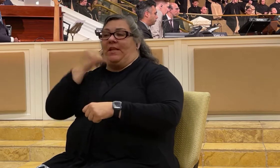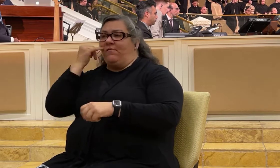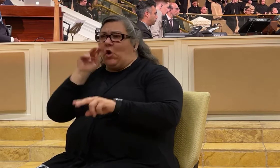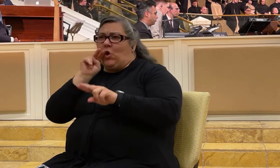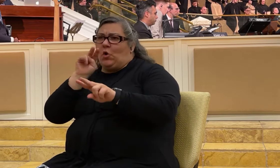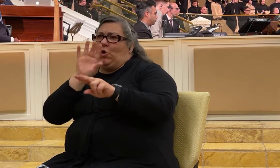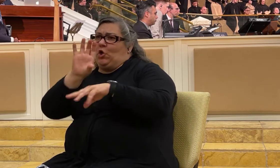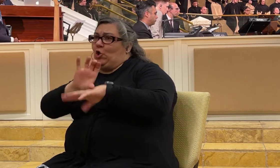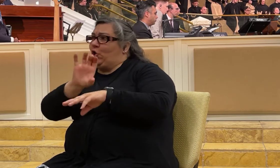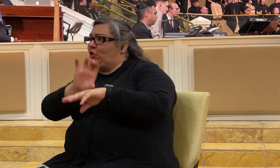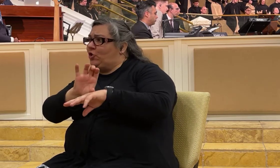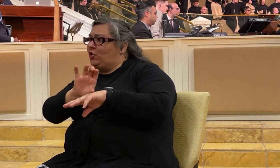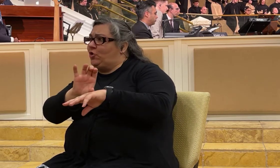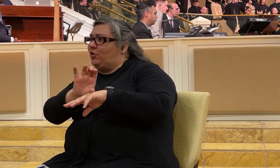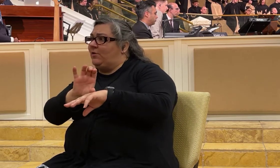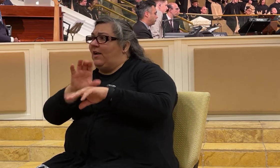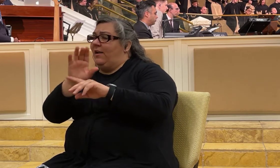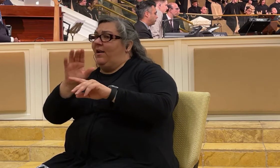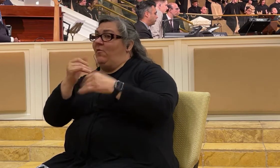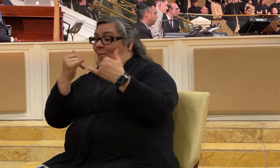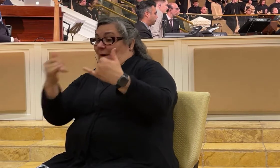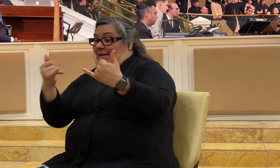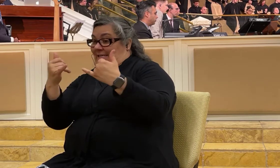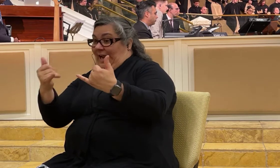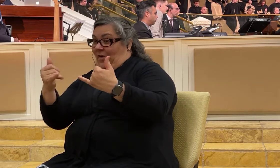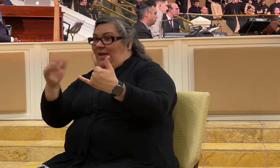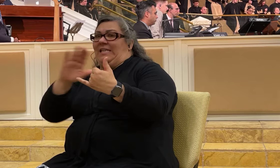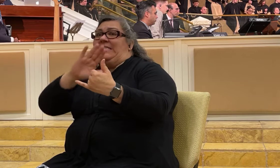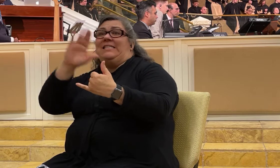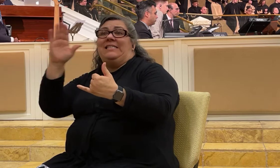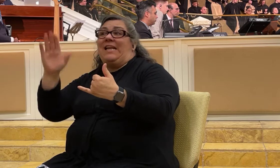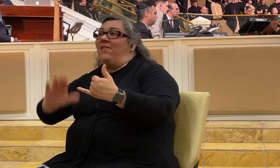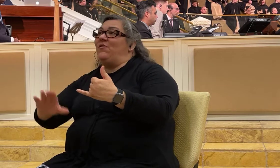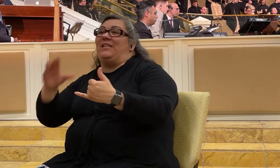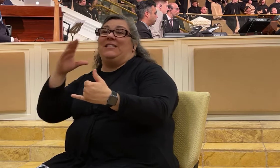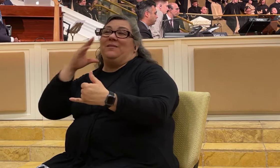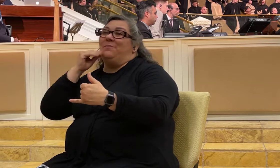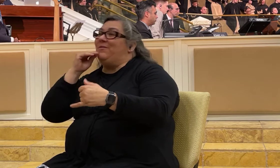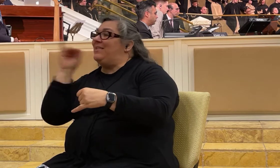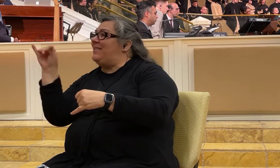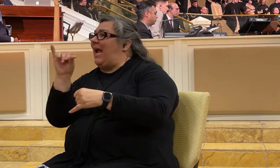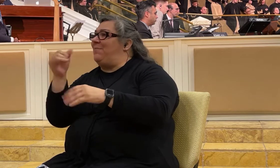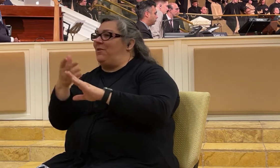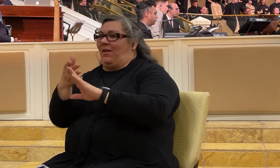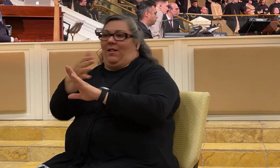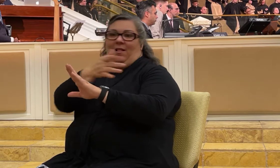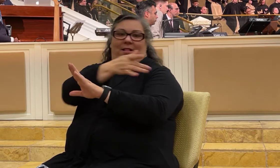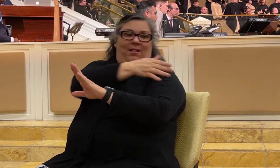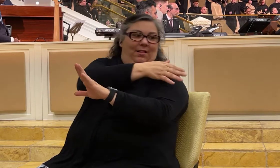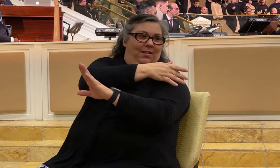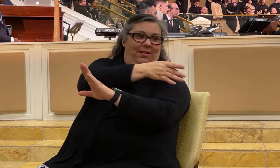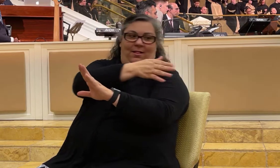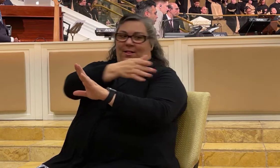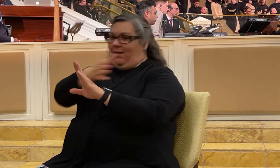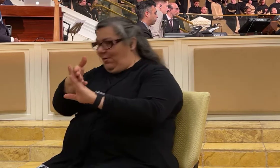you look at the church, where it's at today, it's never been where it's at today. You see, it's